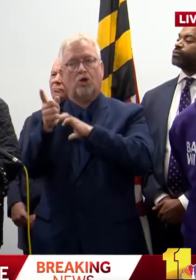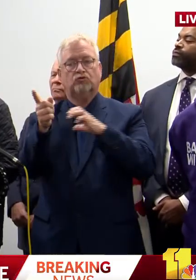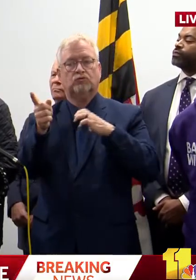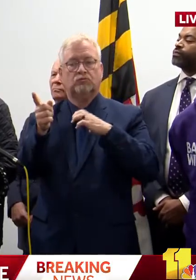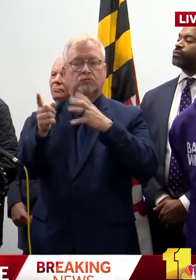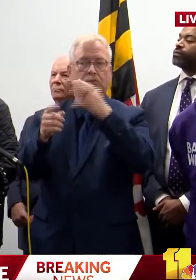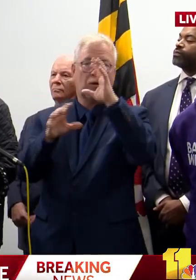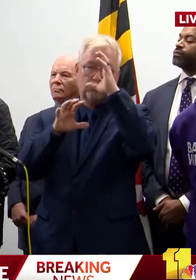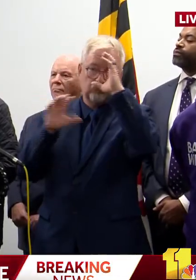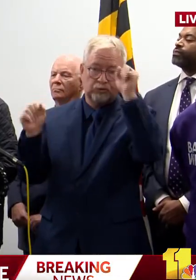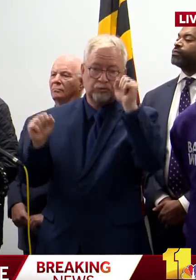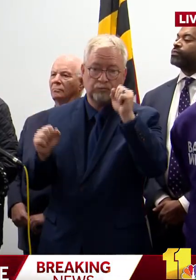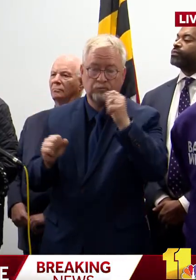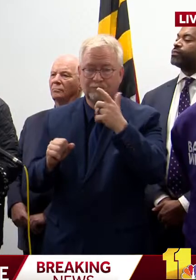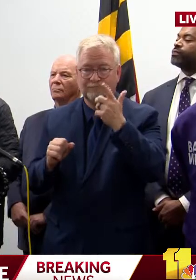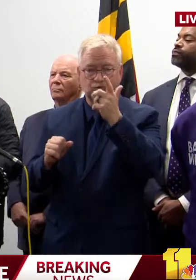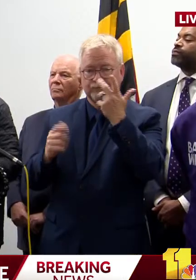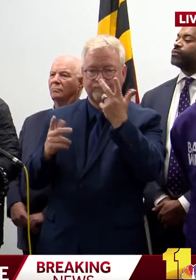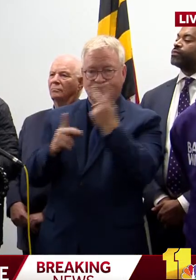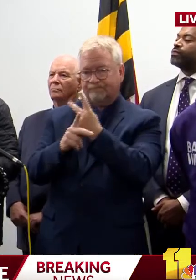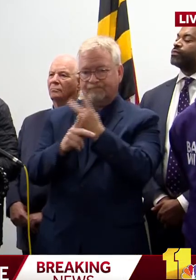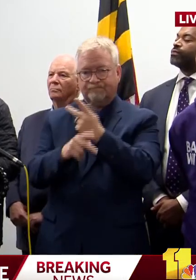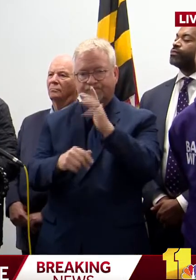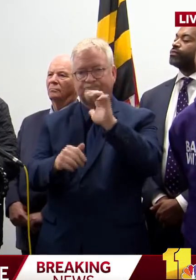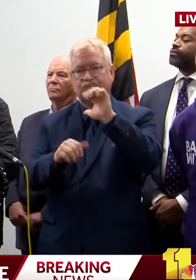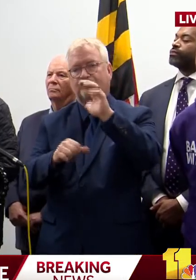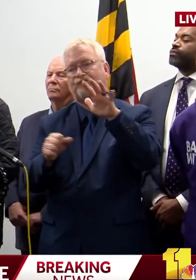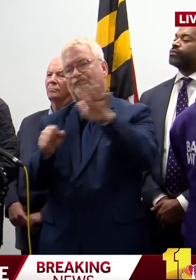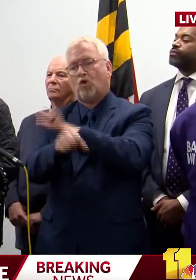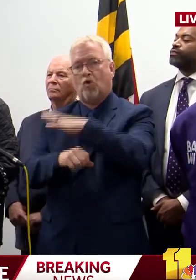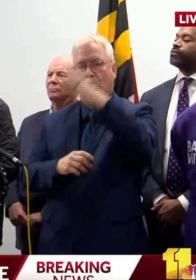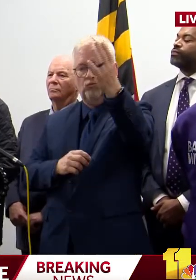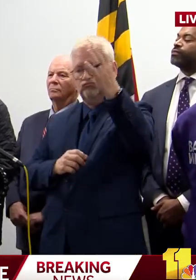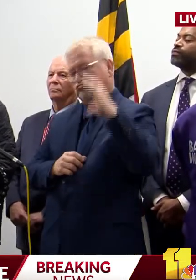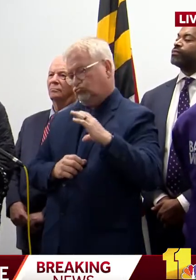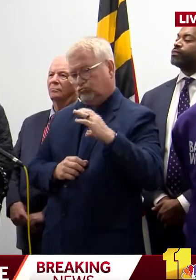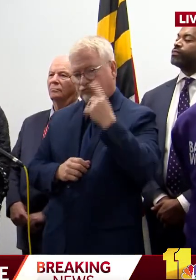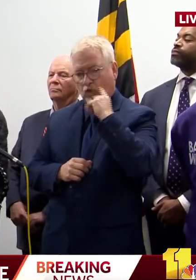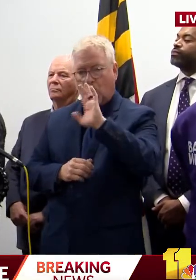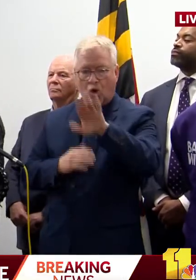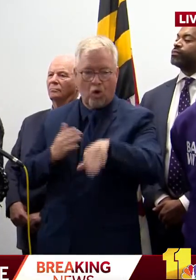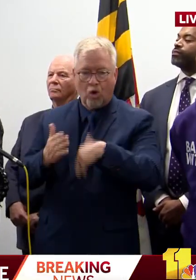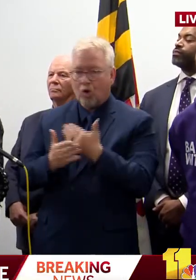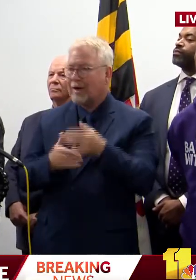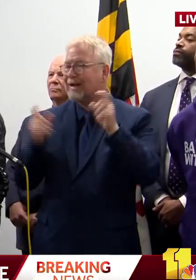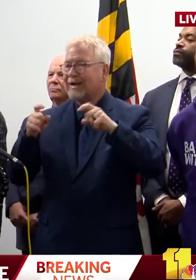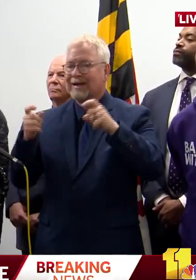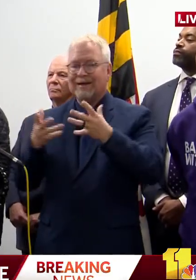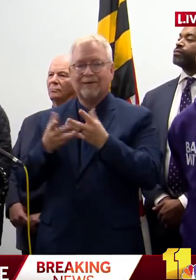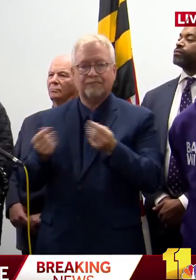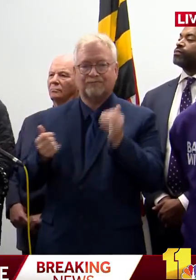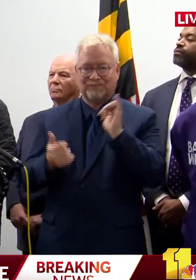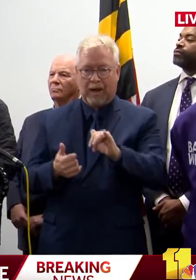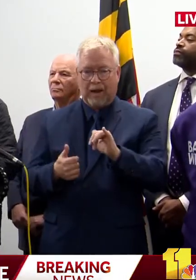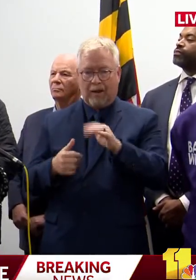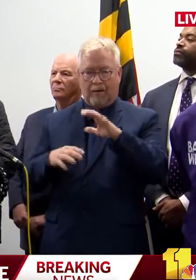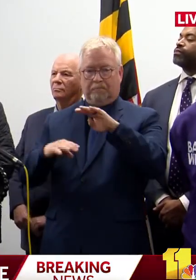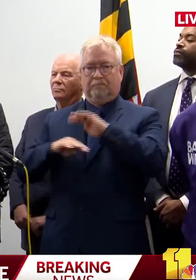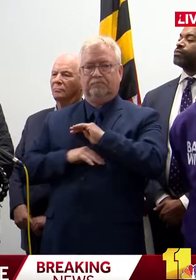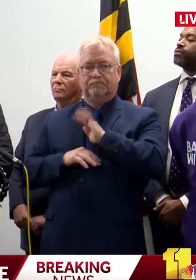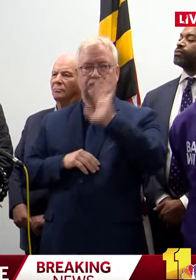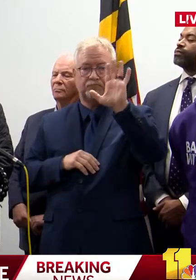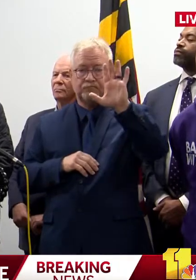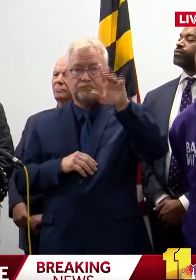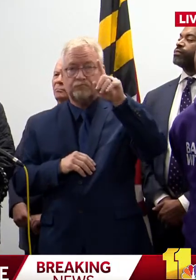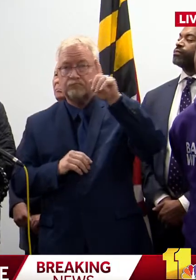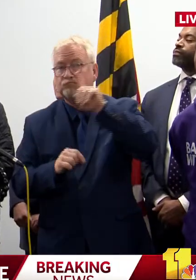the President and our colleagues in the Congress to make sure that we meet President Biden's pledge to do as much as possible to make sure